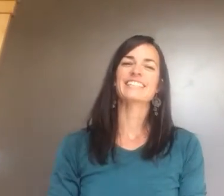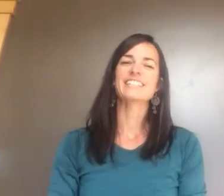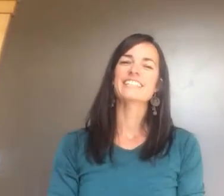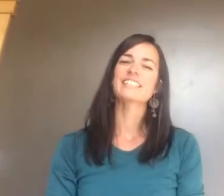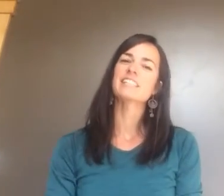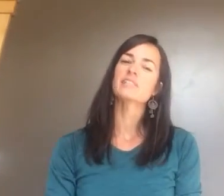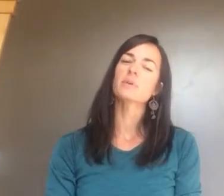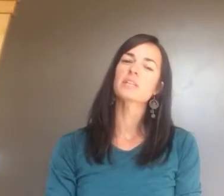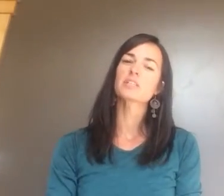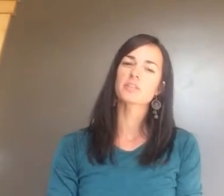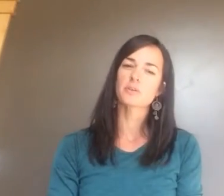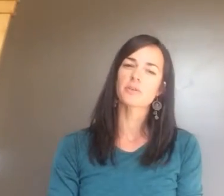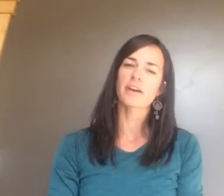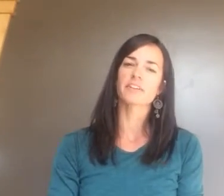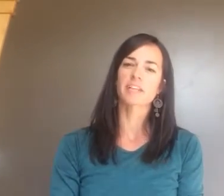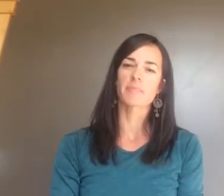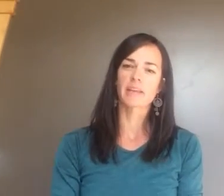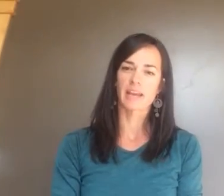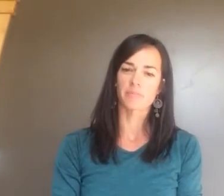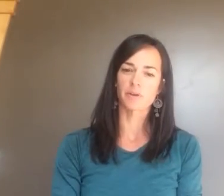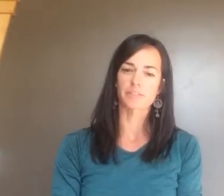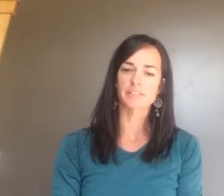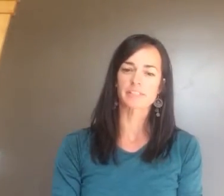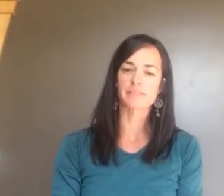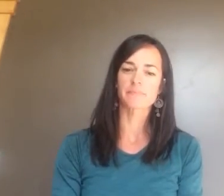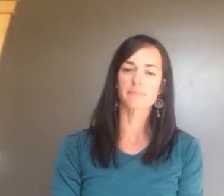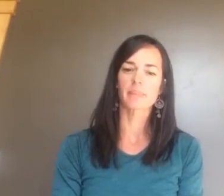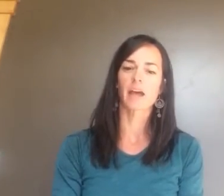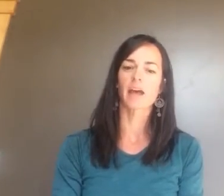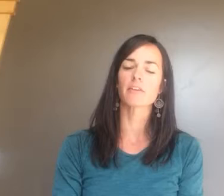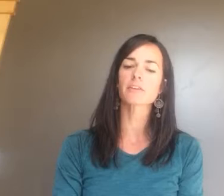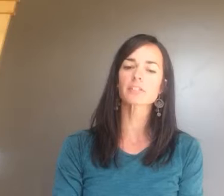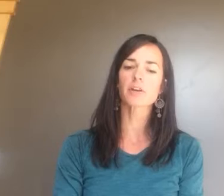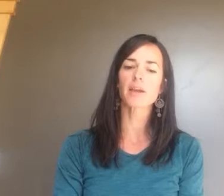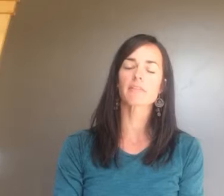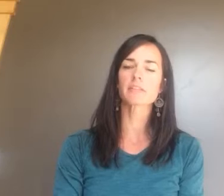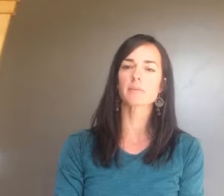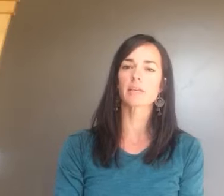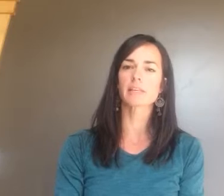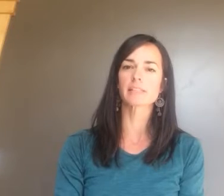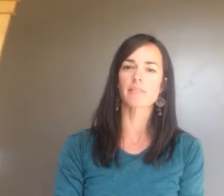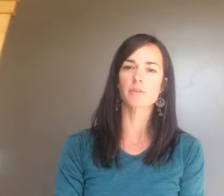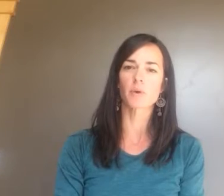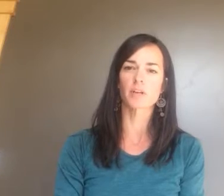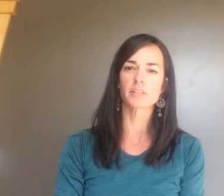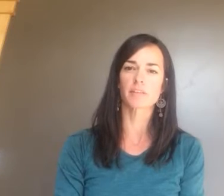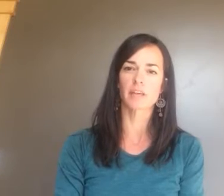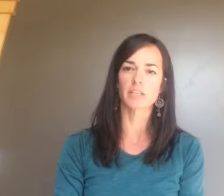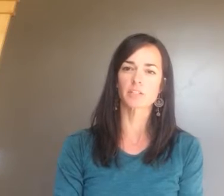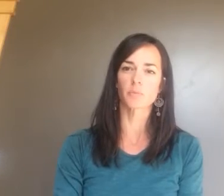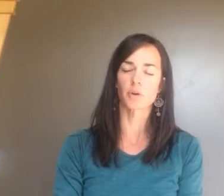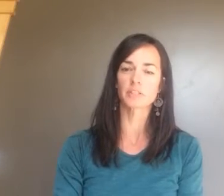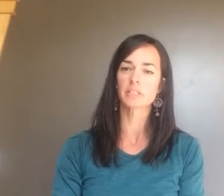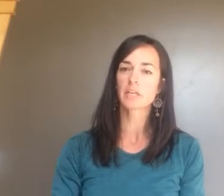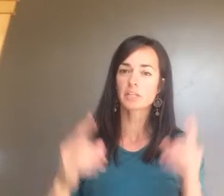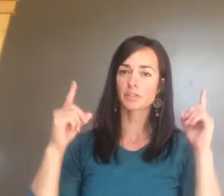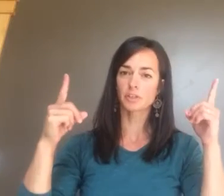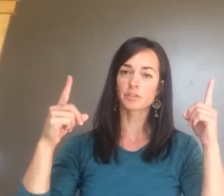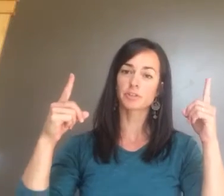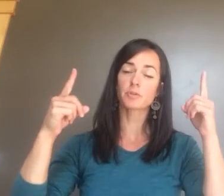Heritage, this is week two of your timeline hand motions. The first card we have this week is Seven Wonders of the Ancient World. So you're going to use your two